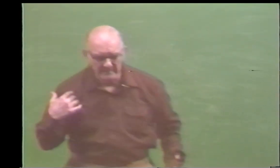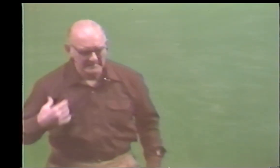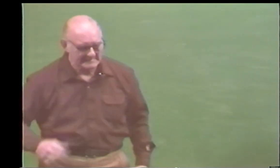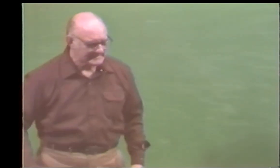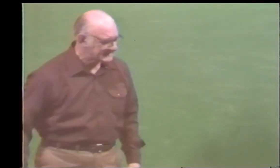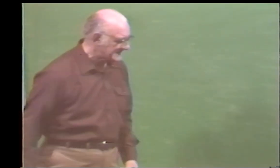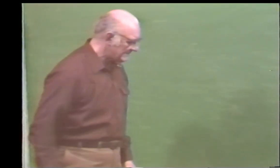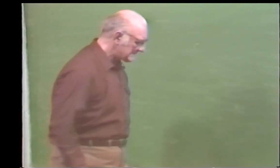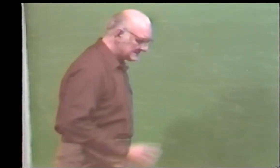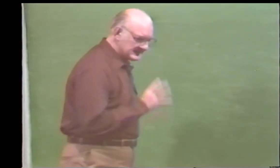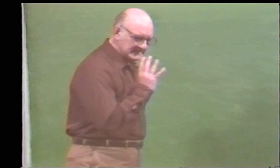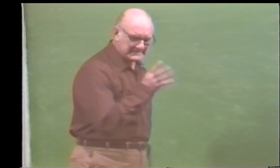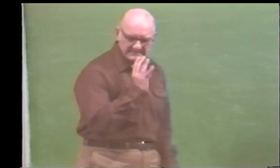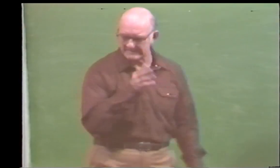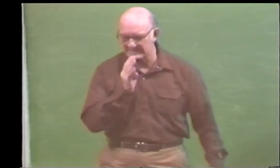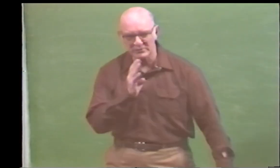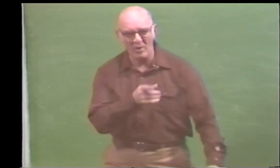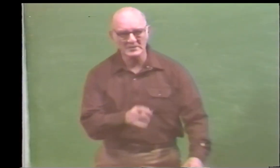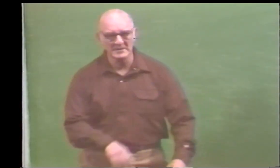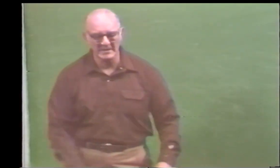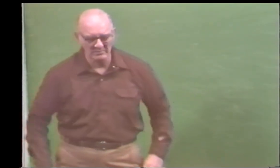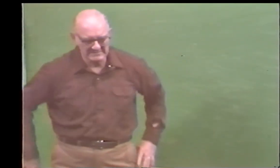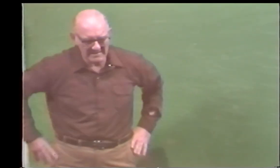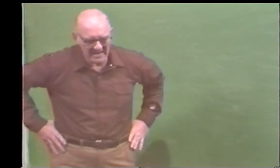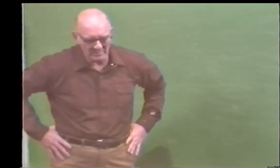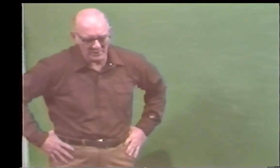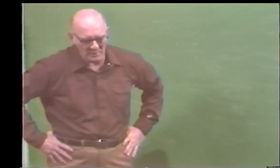Captain, he talks around. What's the matter with you, huh?